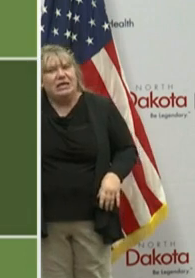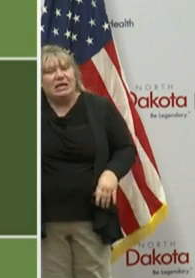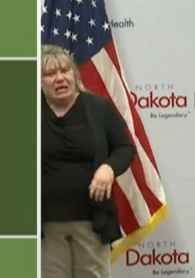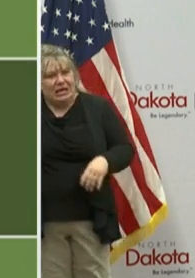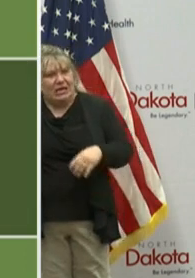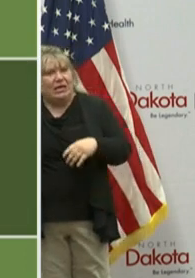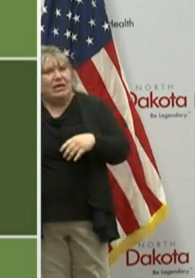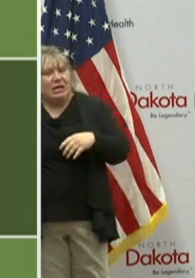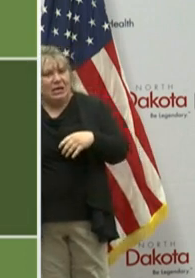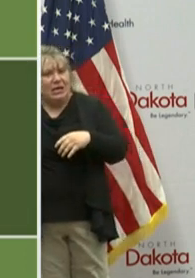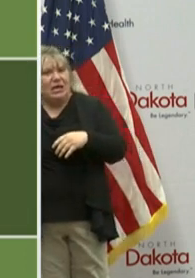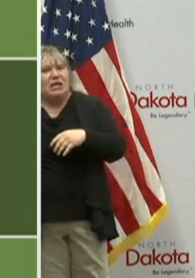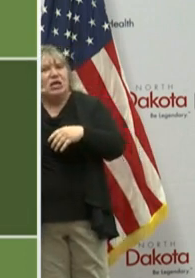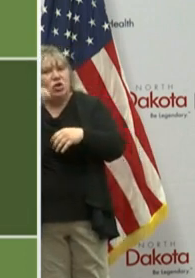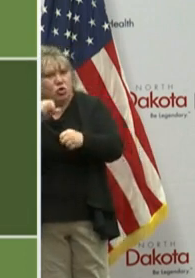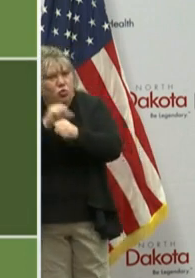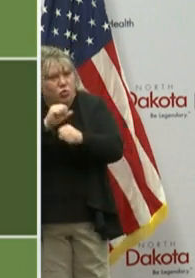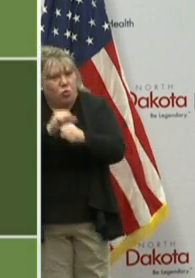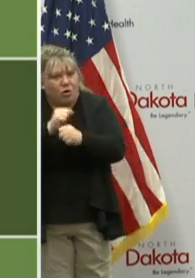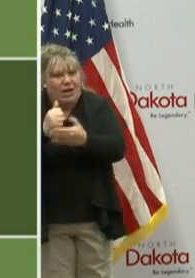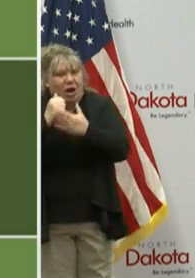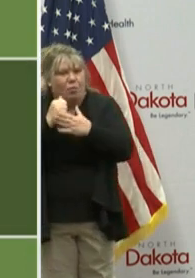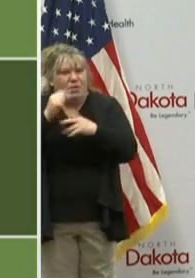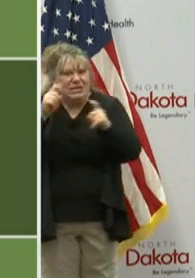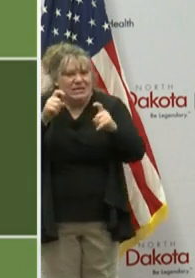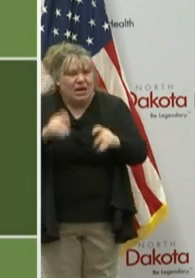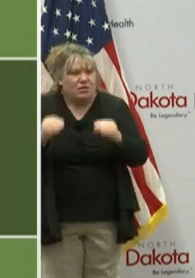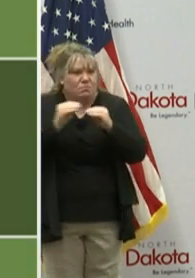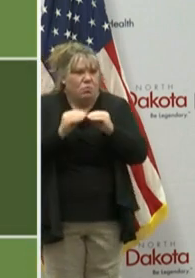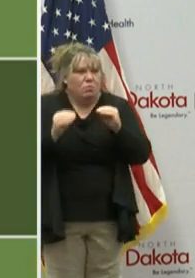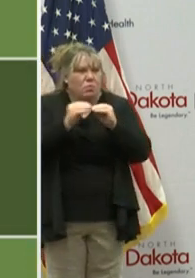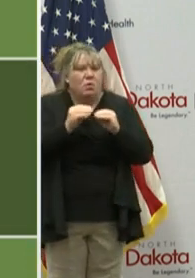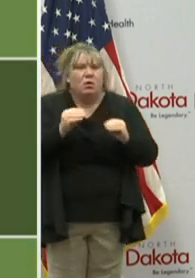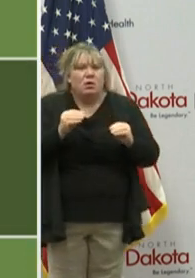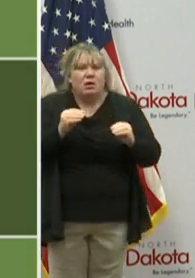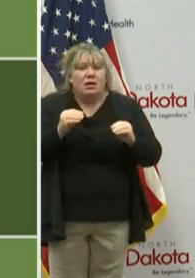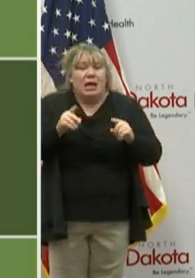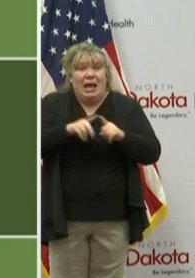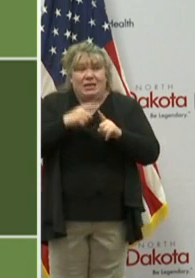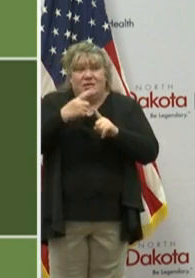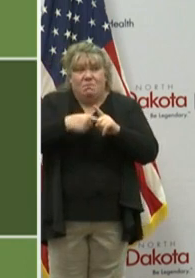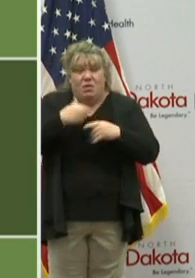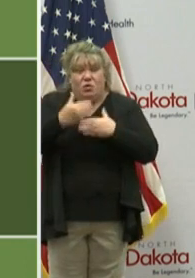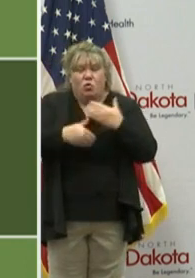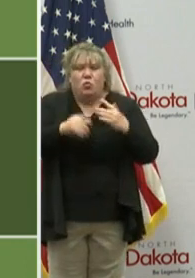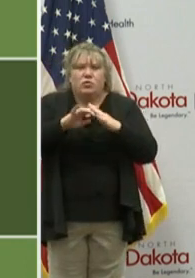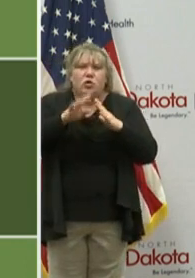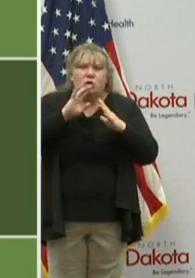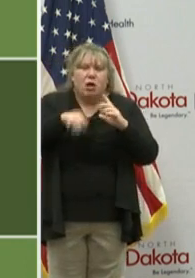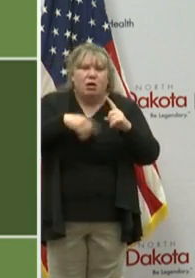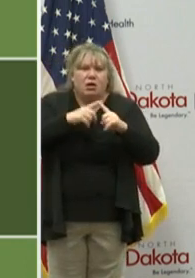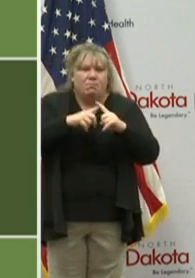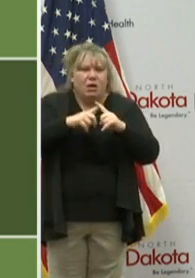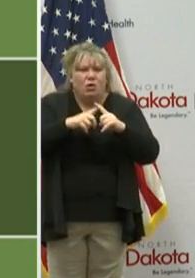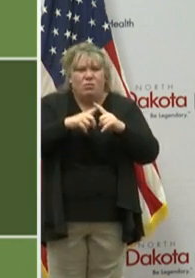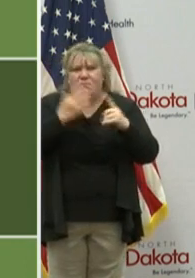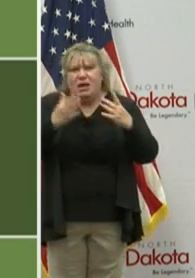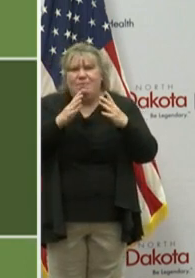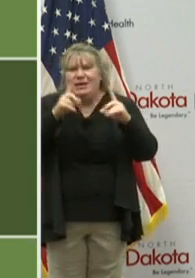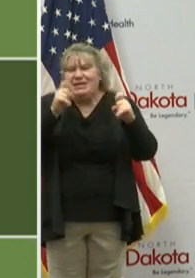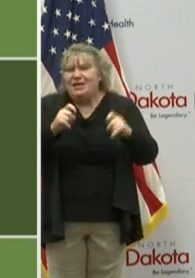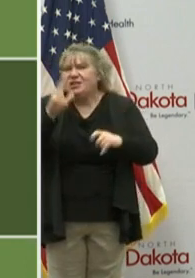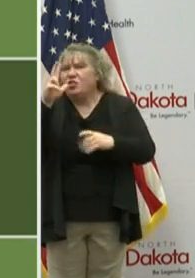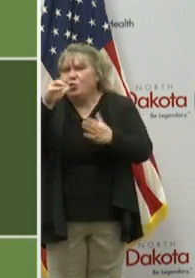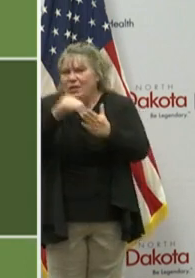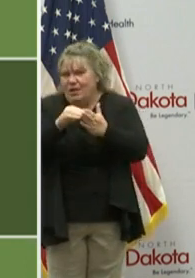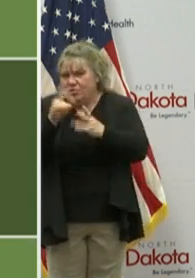far as being able to do the capacities. So yeah, we'll start talking, as the month goes on, we'll start talking capacities of 3,000.